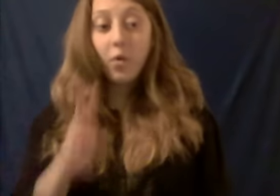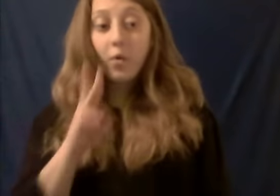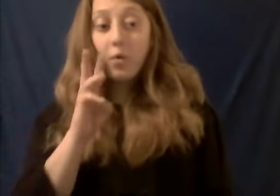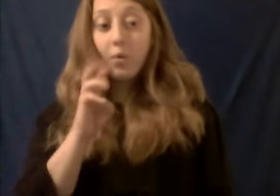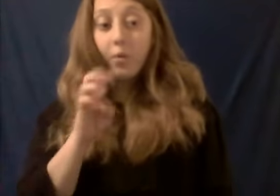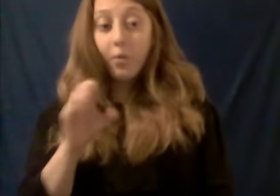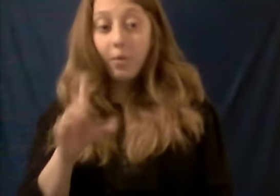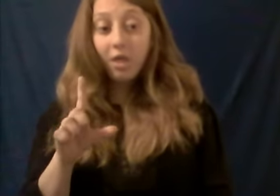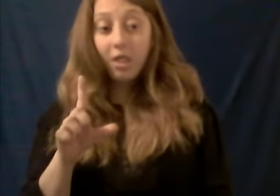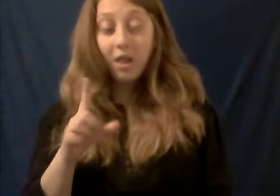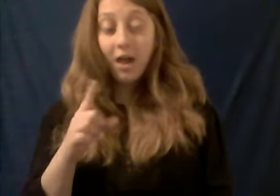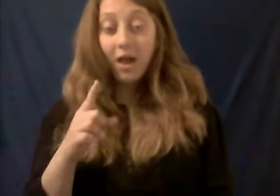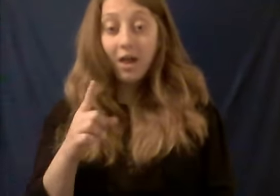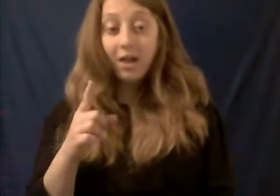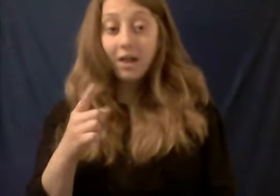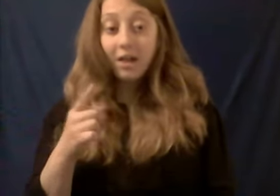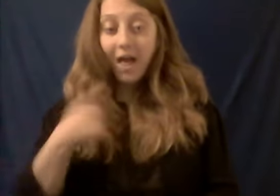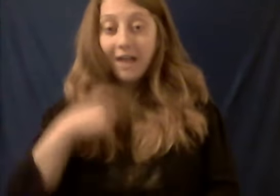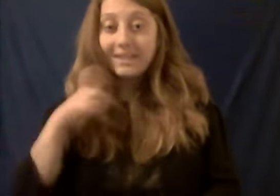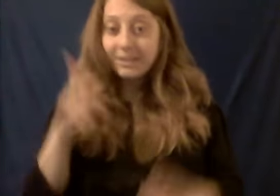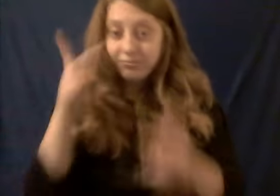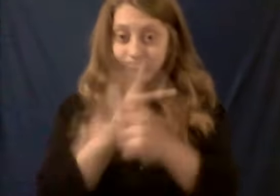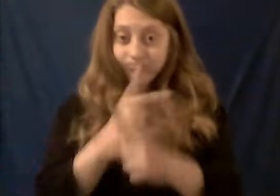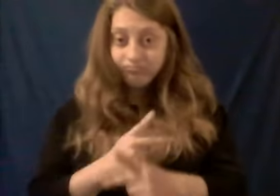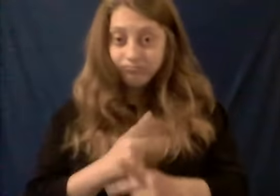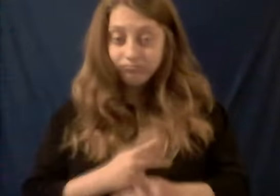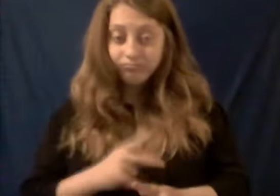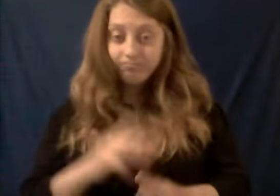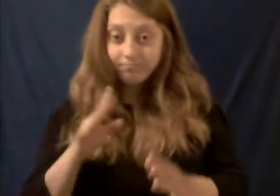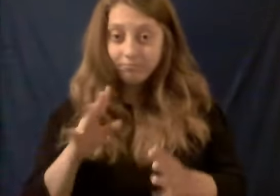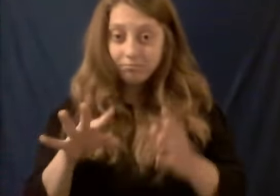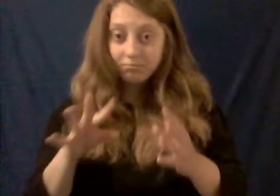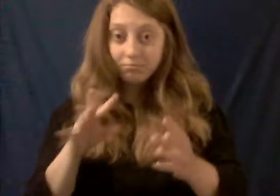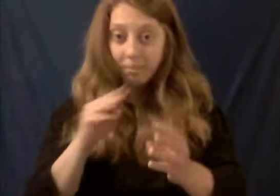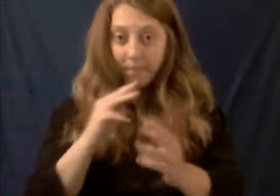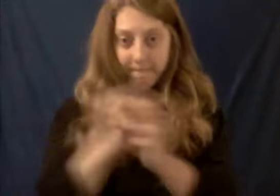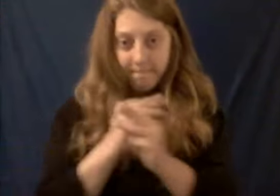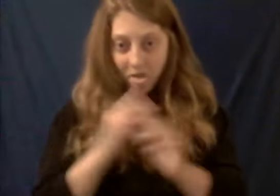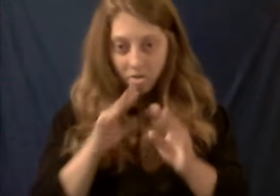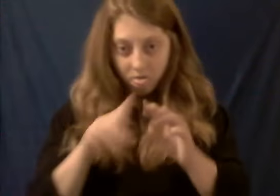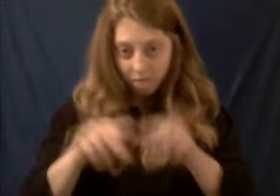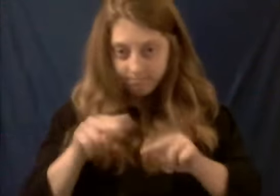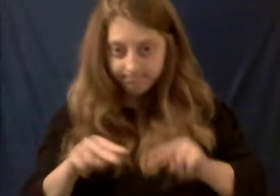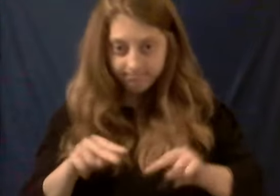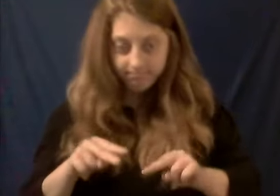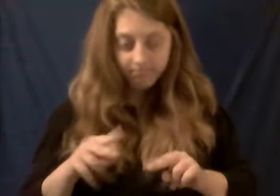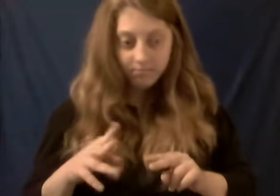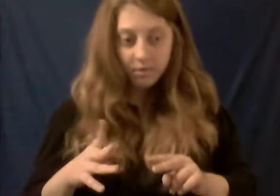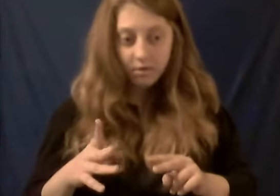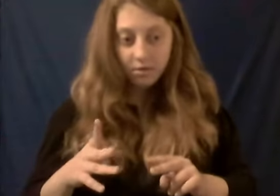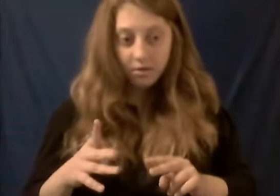believe you are qualified to receive the food stamps. And with that, it will be mailed to you in